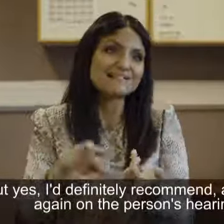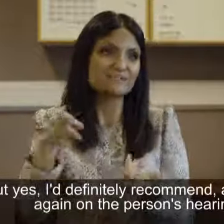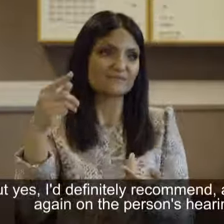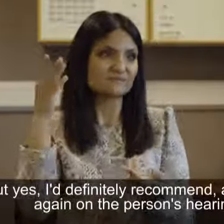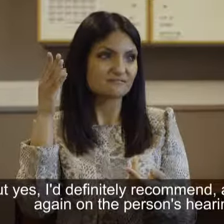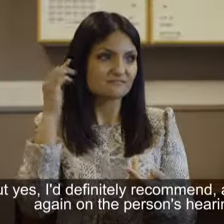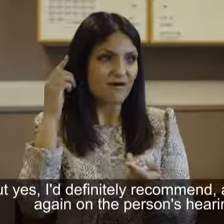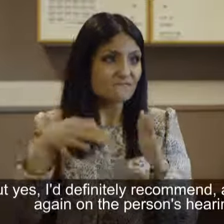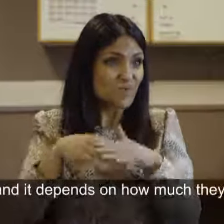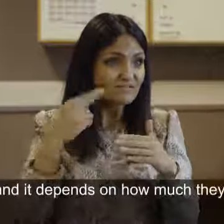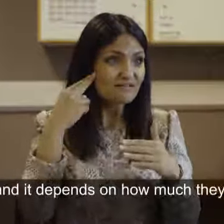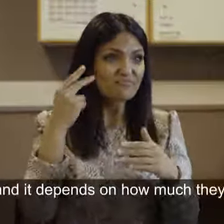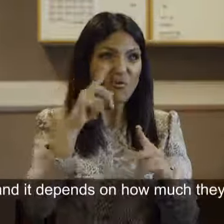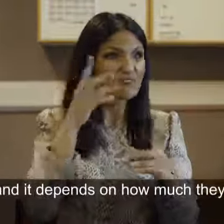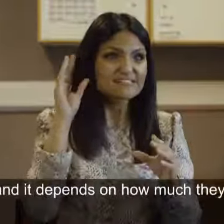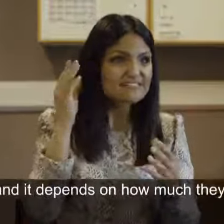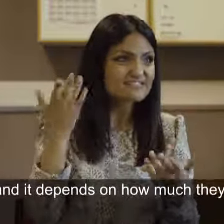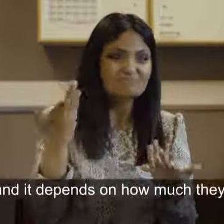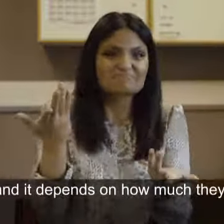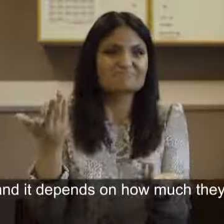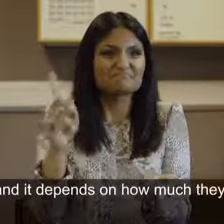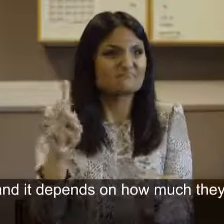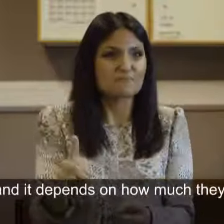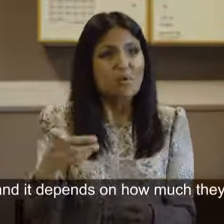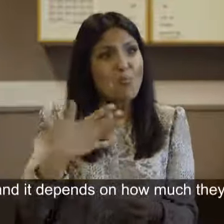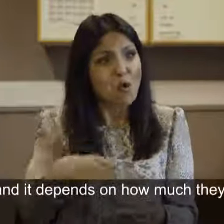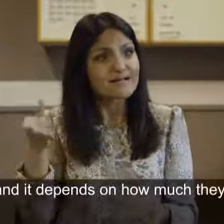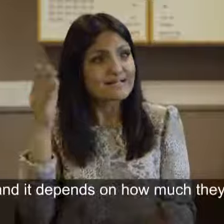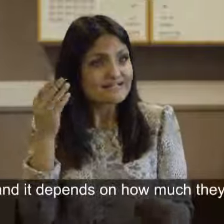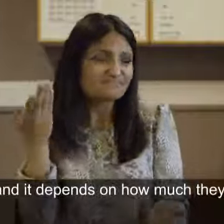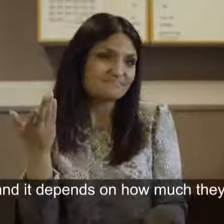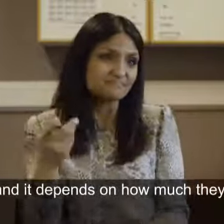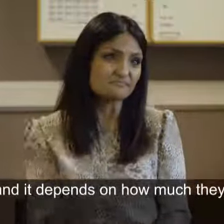person's hearing loss. And it depends how much they want to hear.